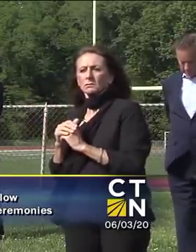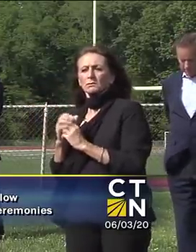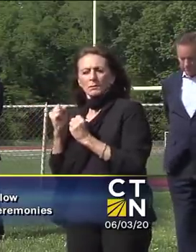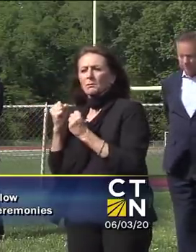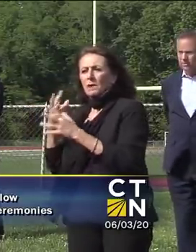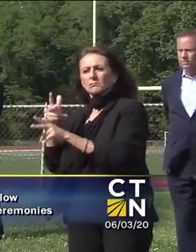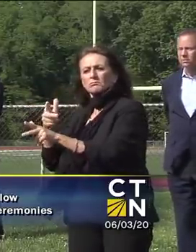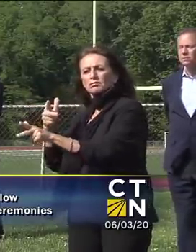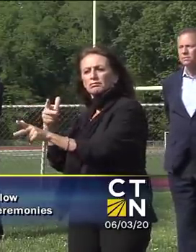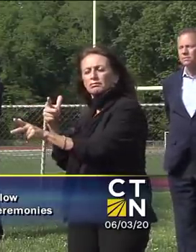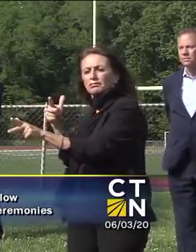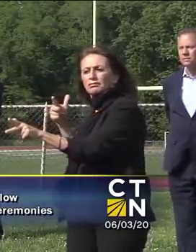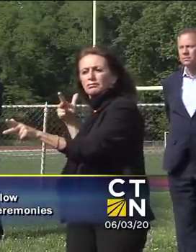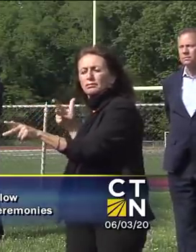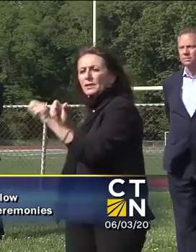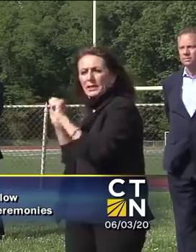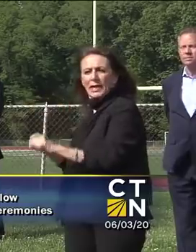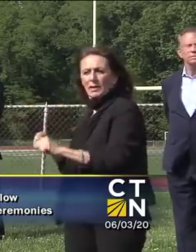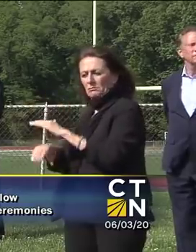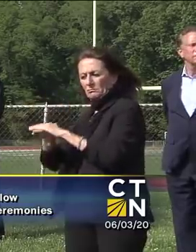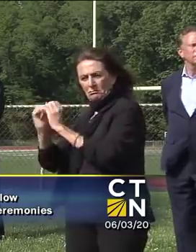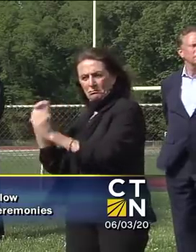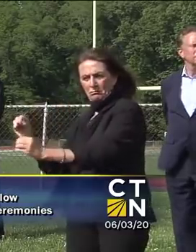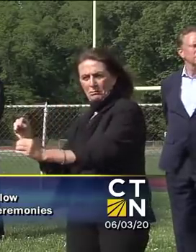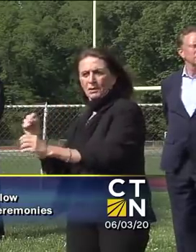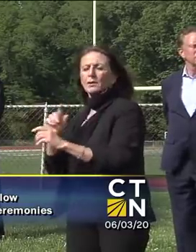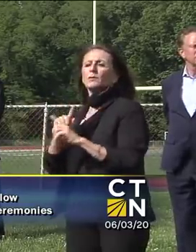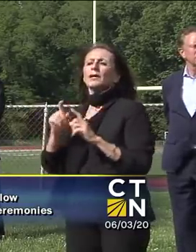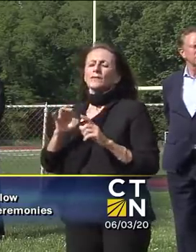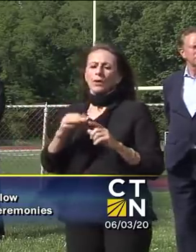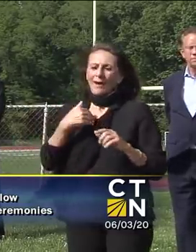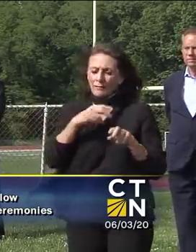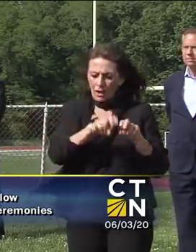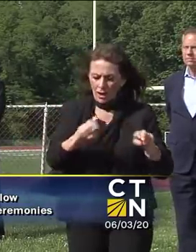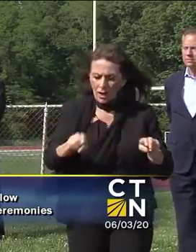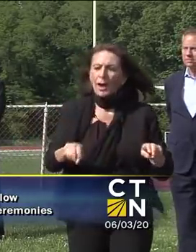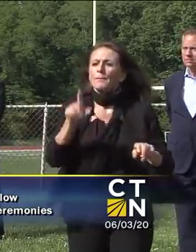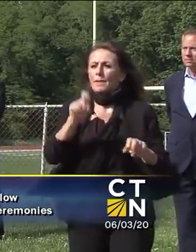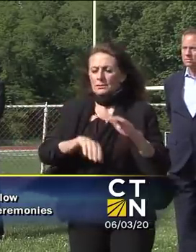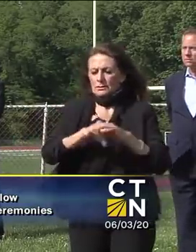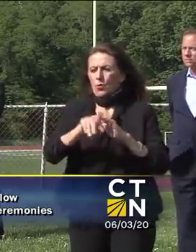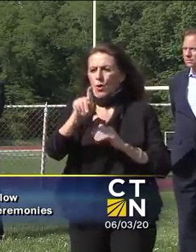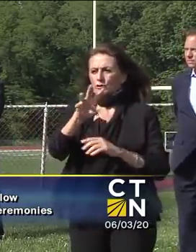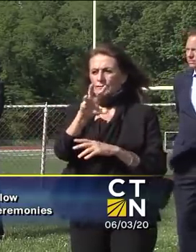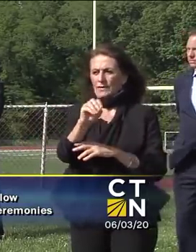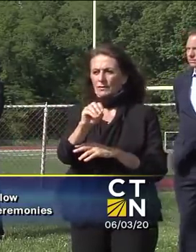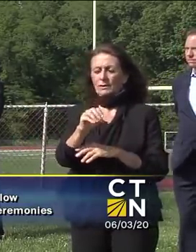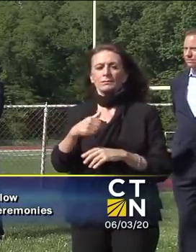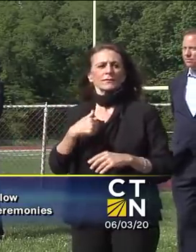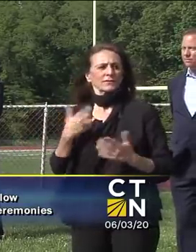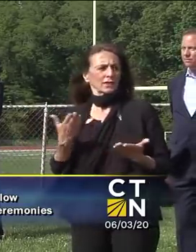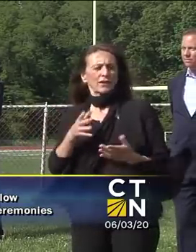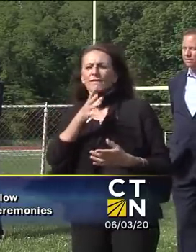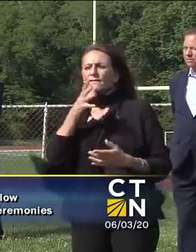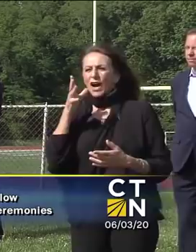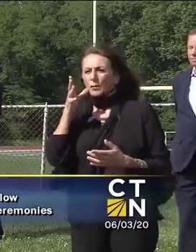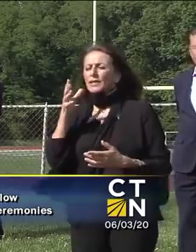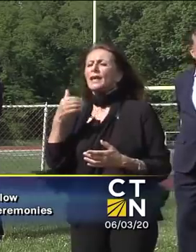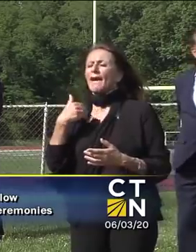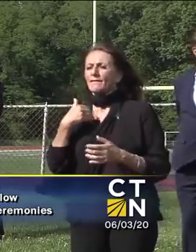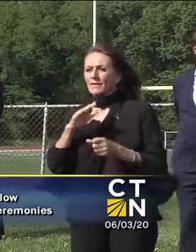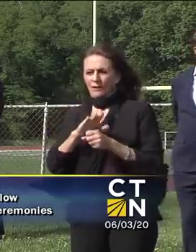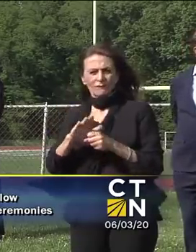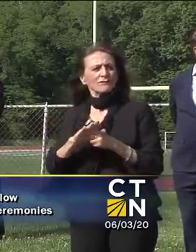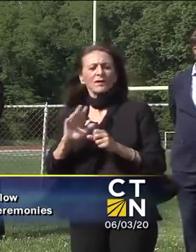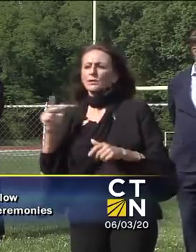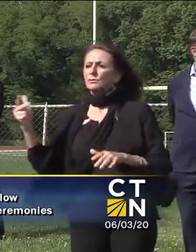are held, there is no cap on that, as long as you have the space. And I believe Farmington has a lot of space where they can bring cars in